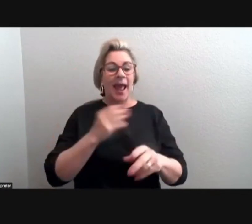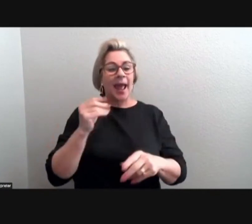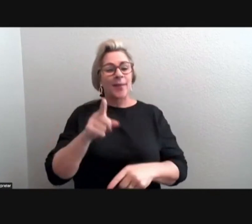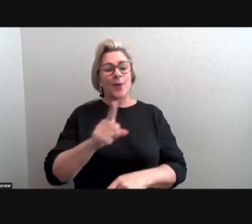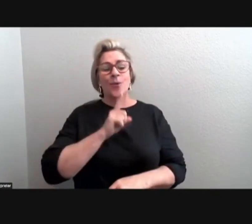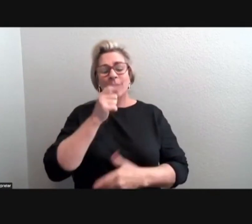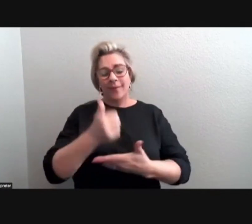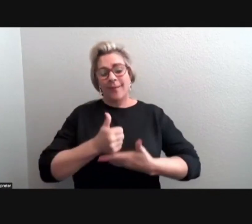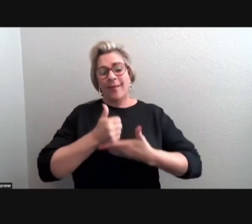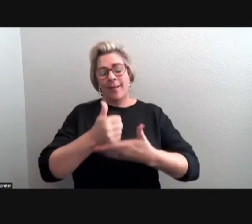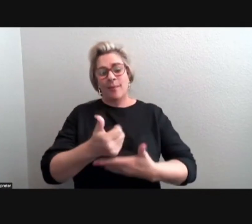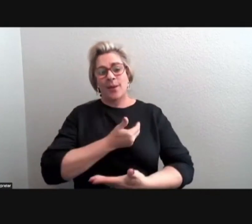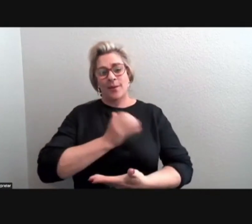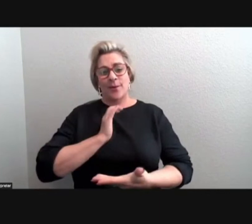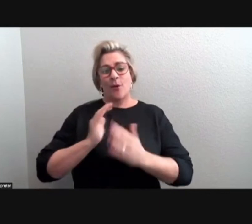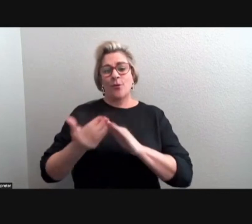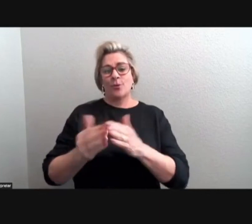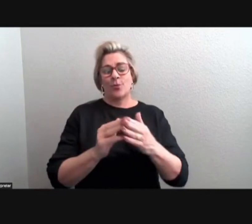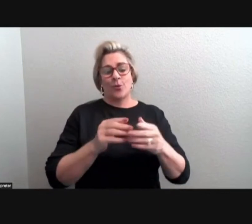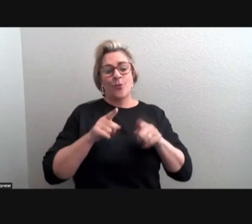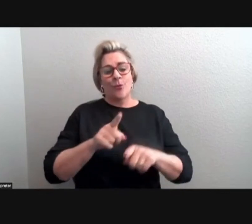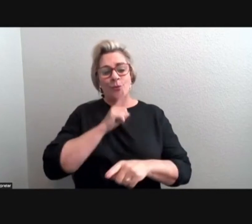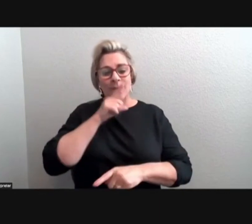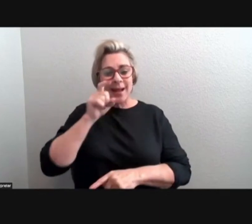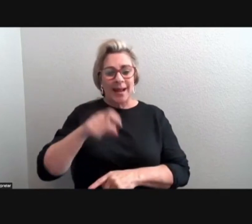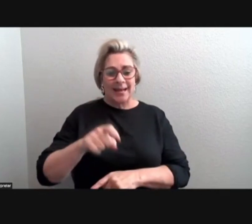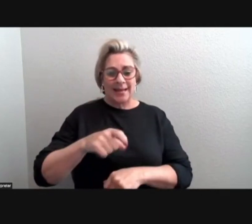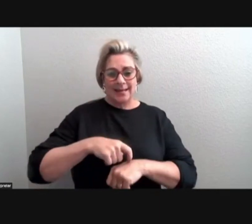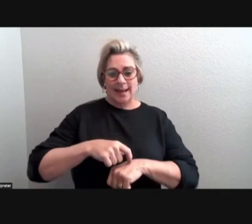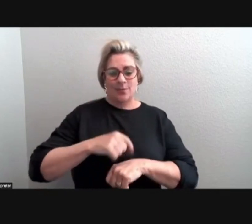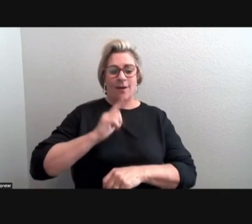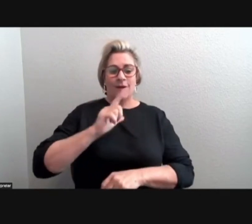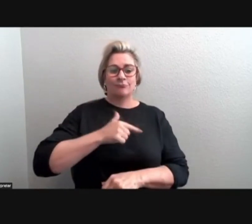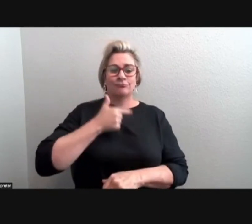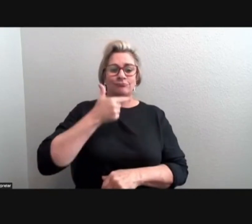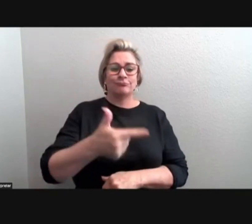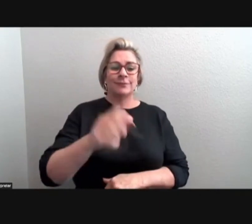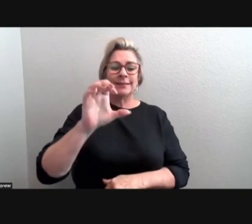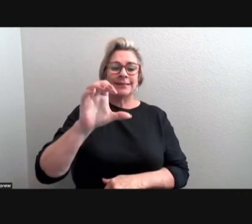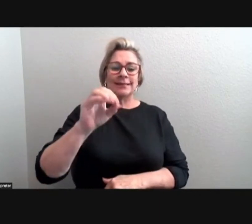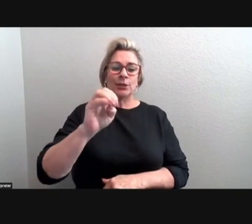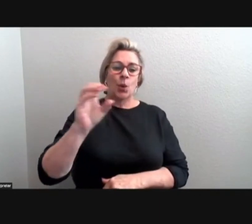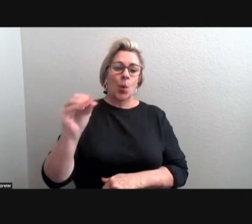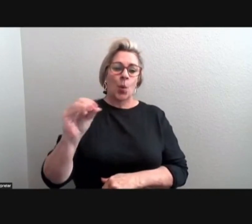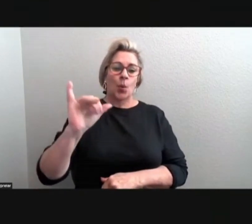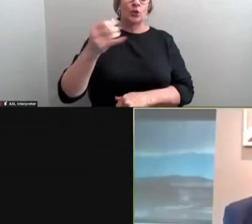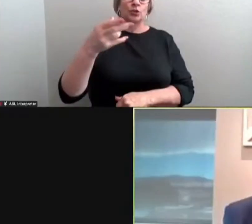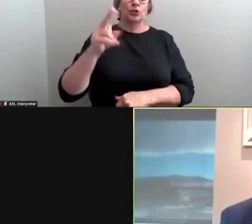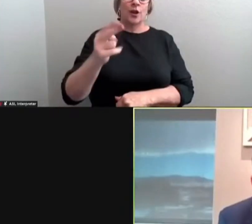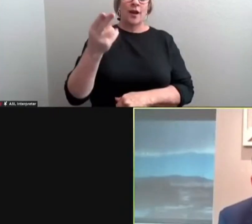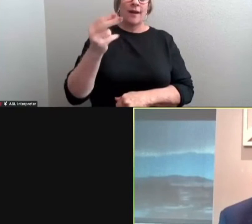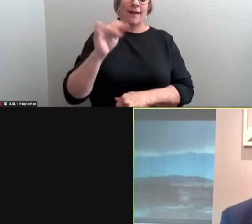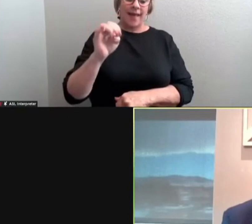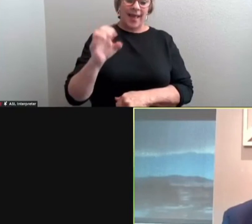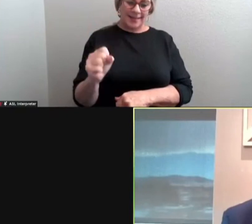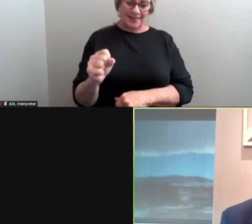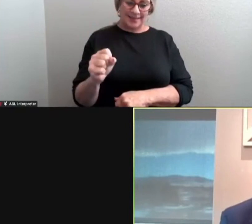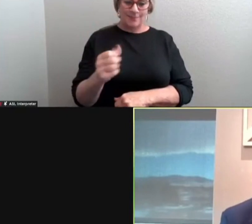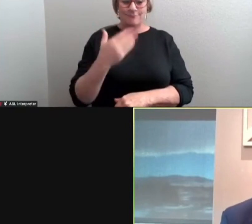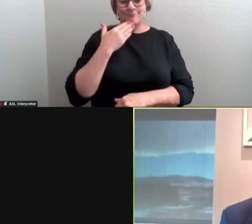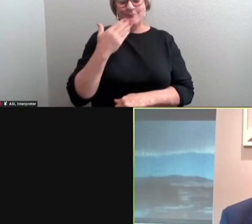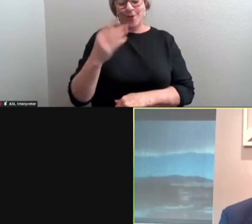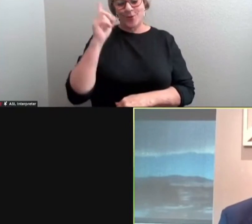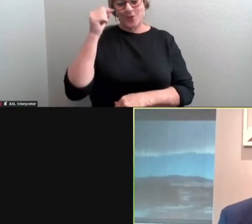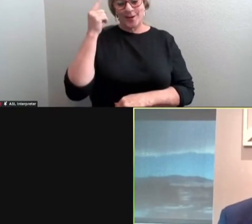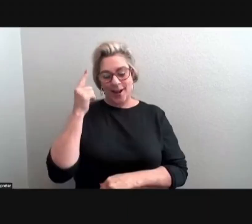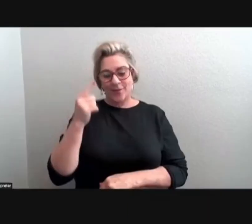of our community's greatest need. I want to turn it over to CEO John Hayes. Great. Thank you, Governor. People ask